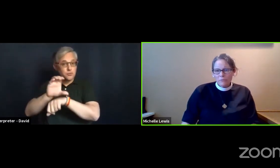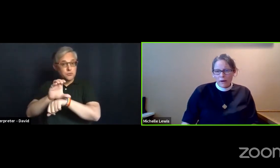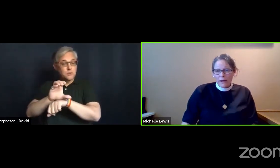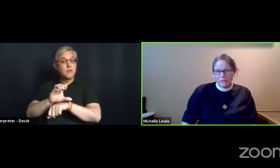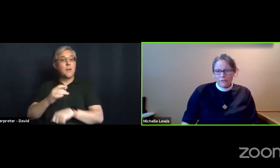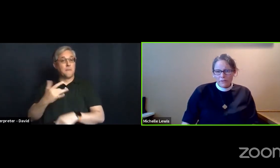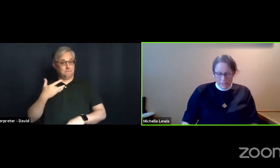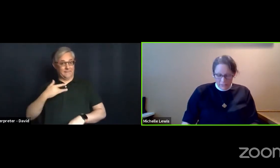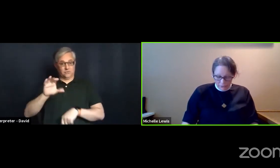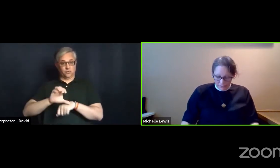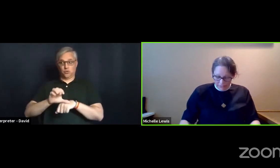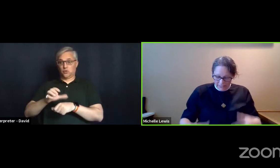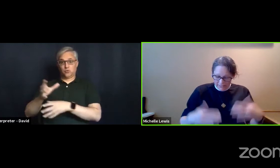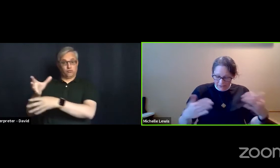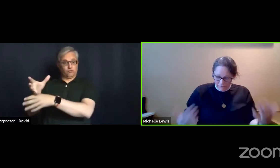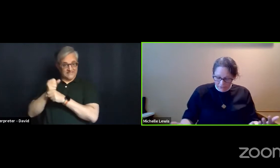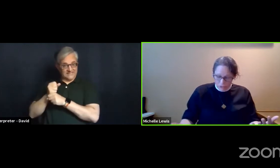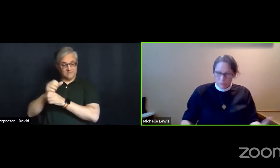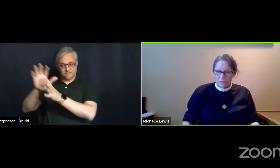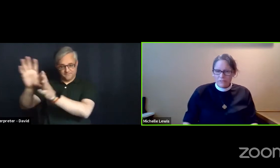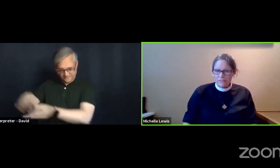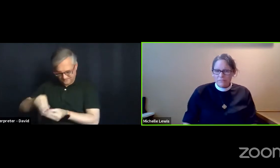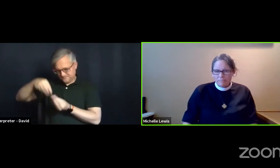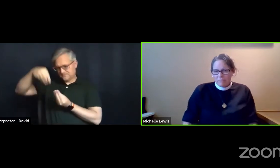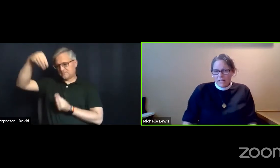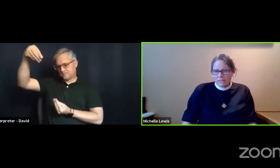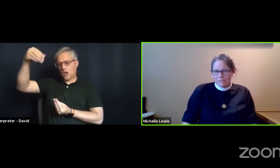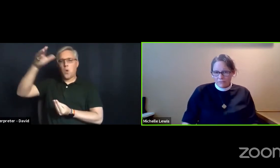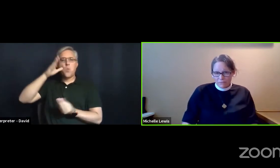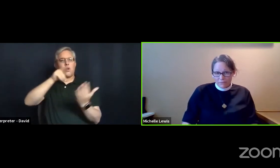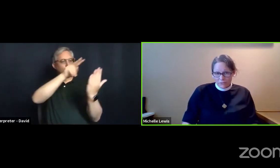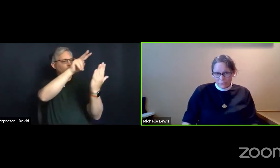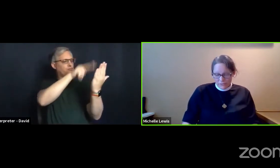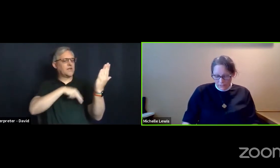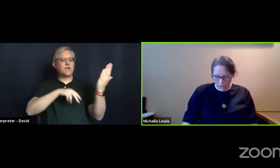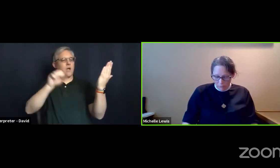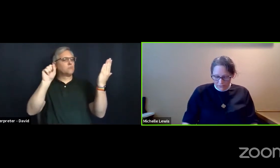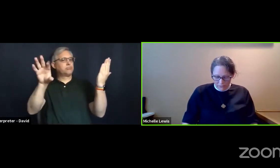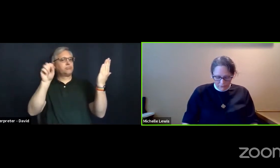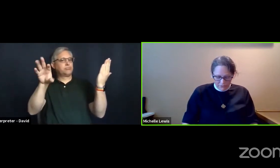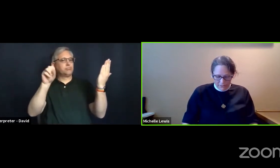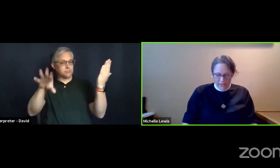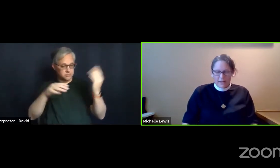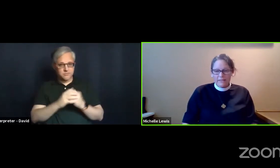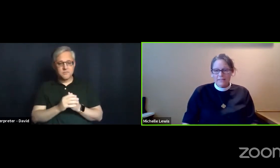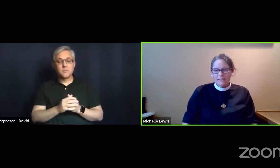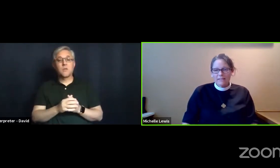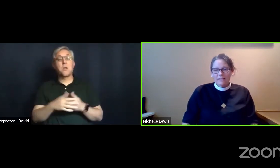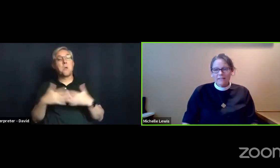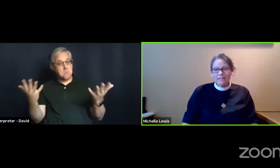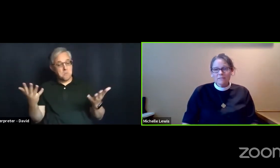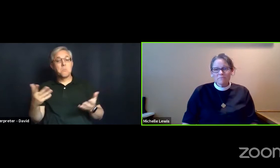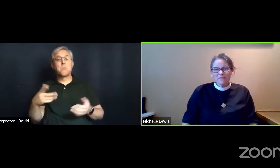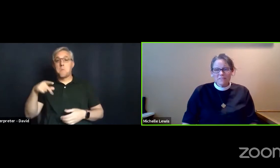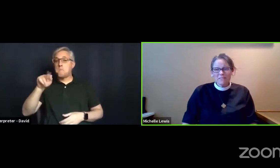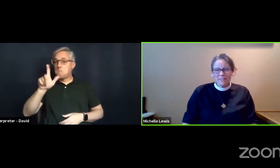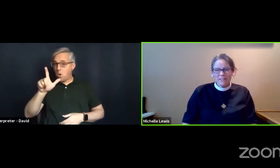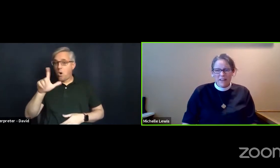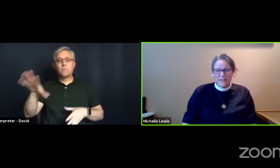So the writer uses a visual, many different visuals, to help us understand